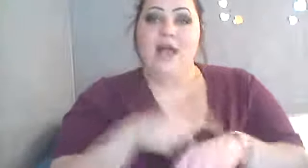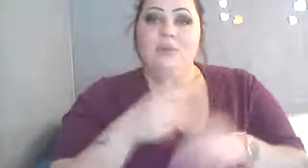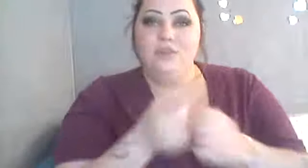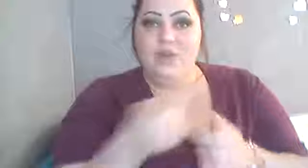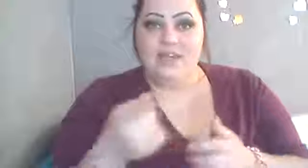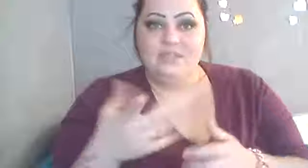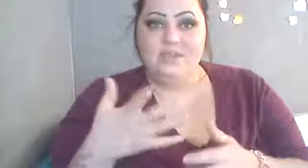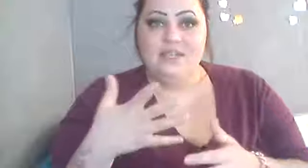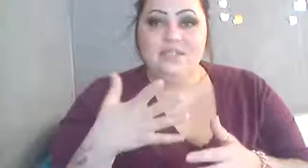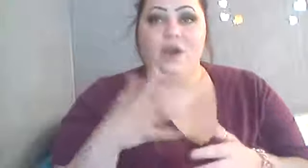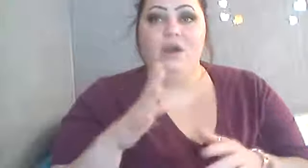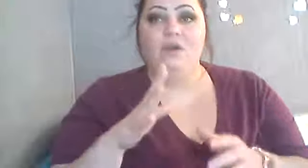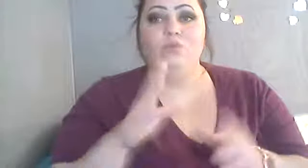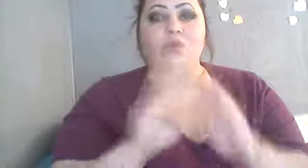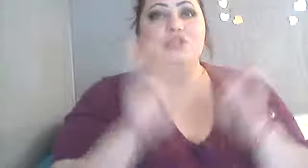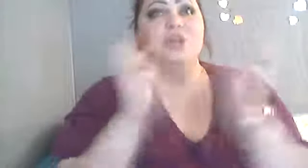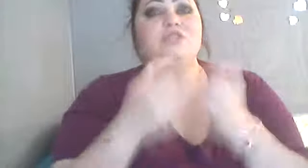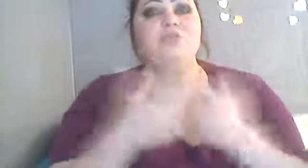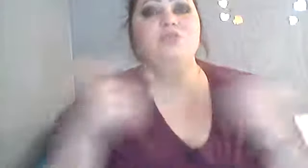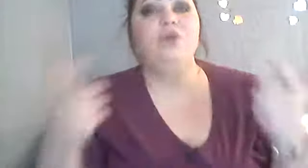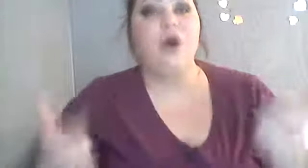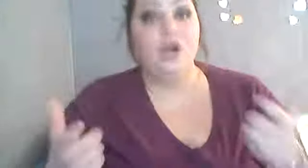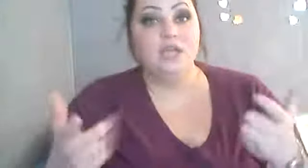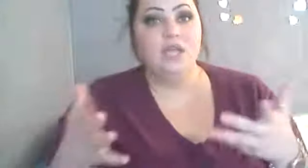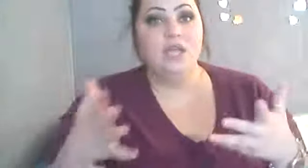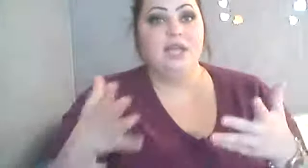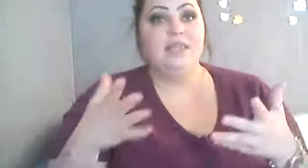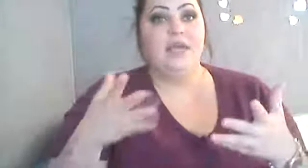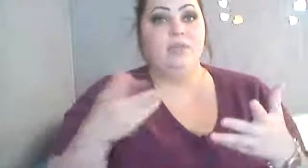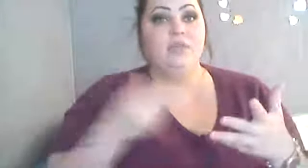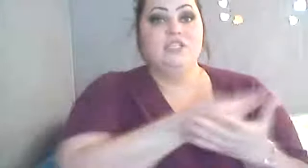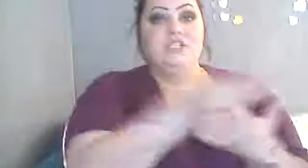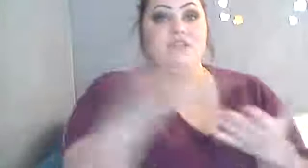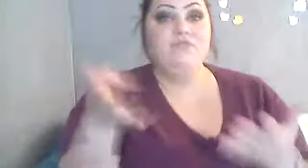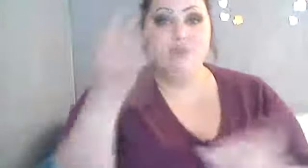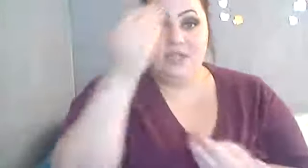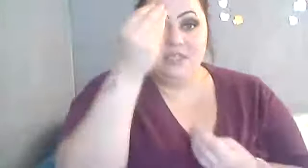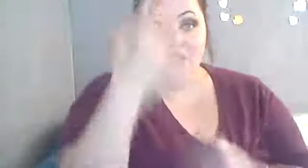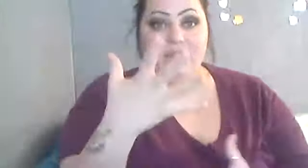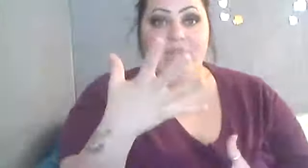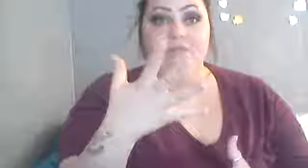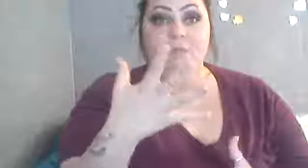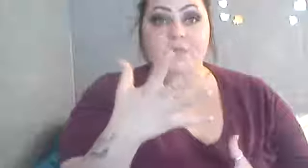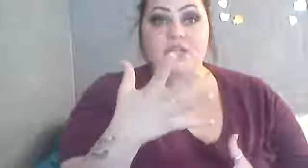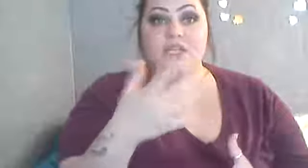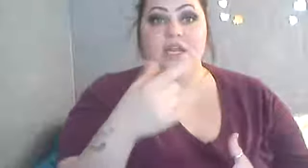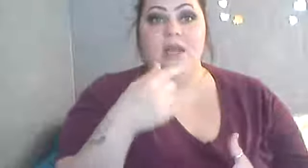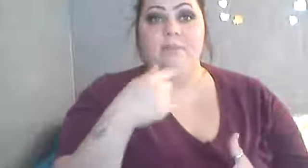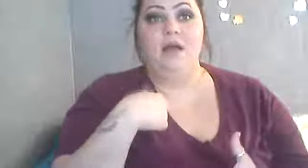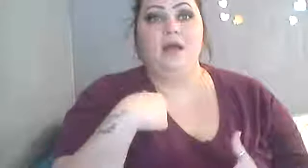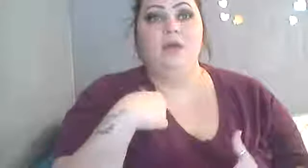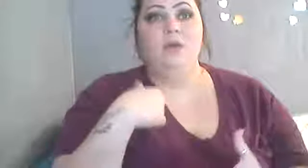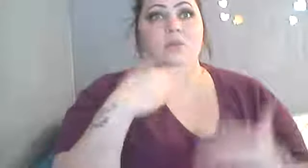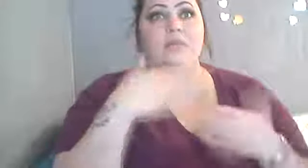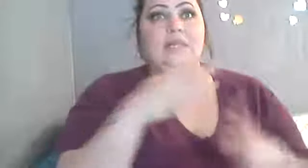with you guys, because our workshop is so large that I'm really just giving you guys a lot of information, and I'm not really allowed